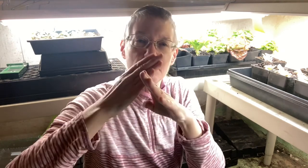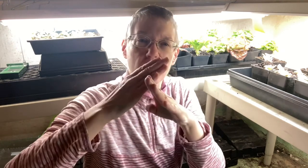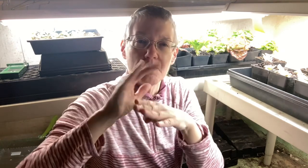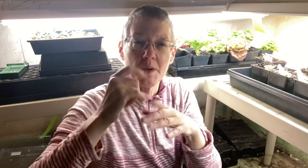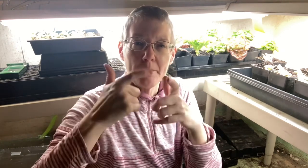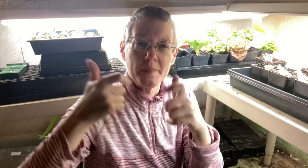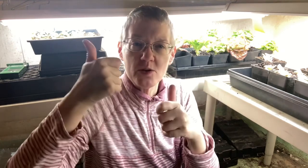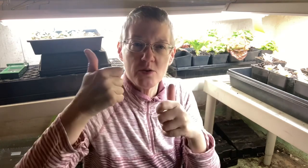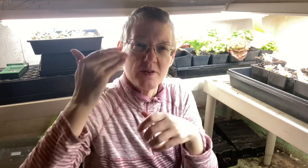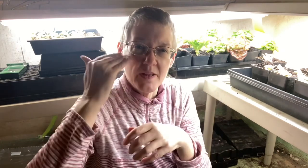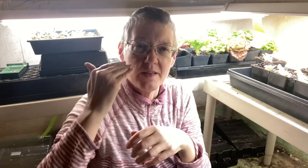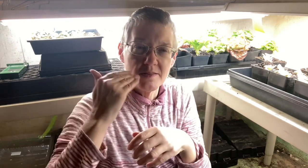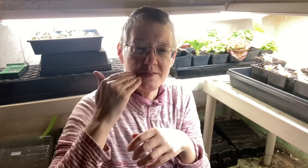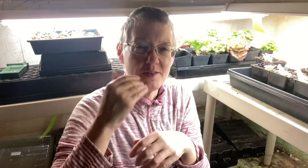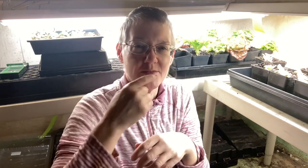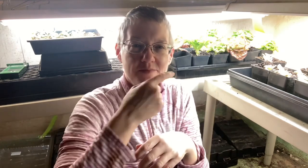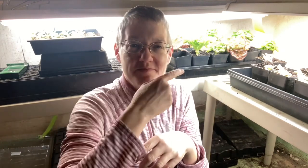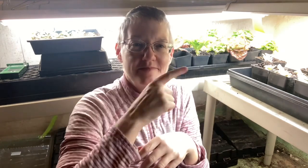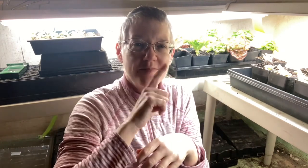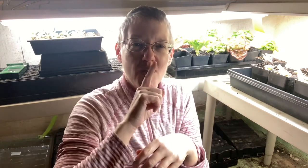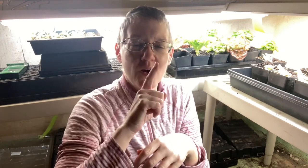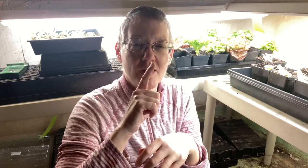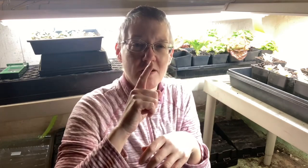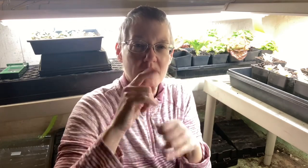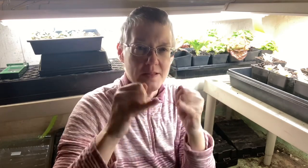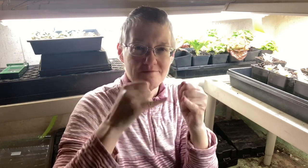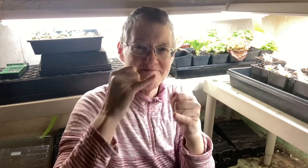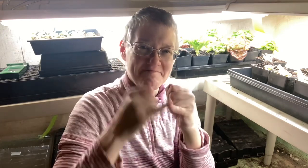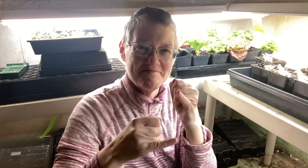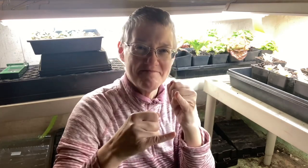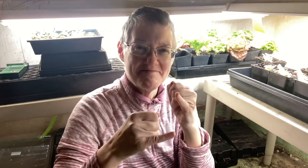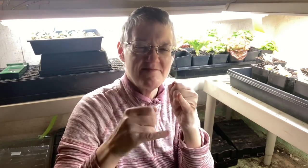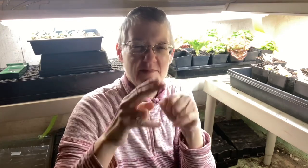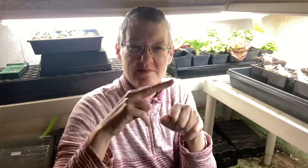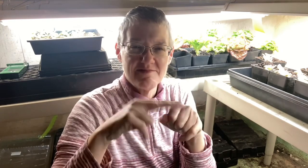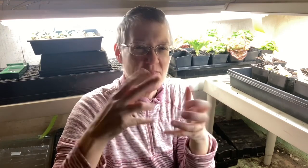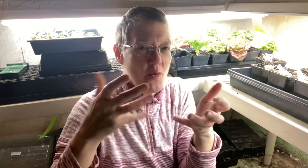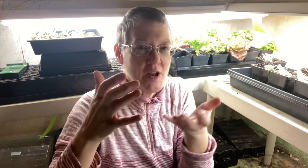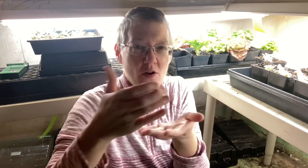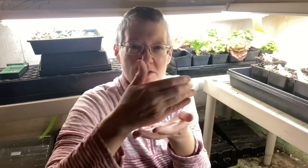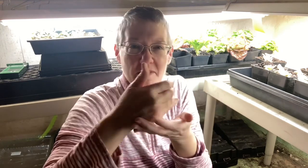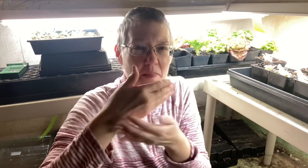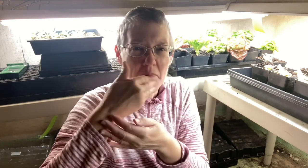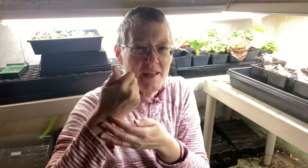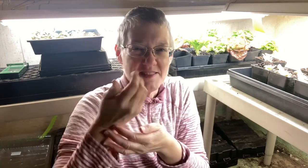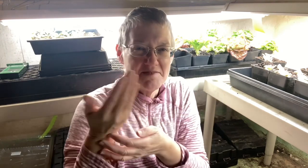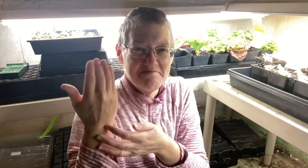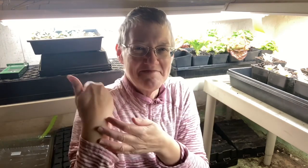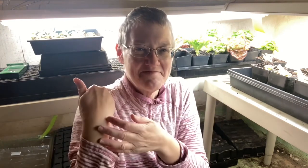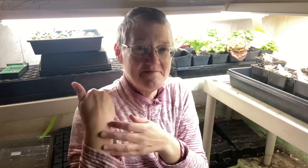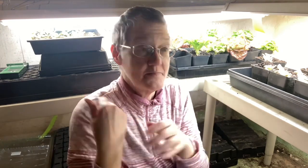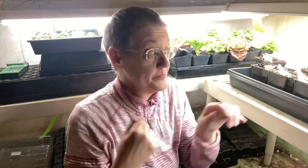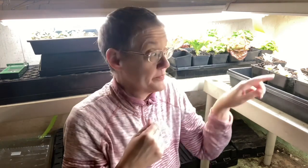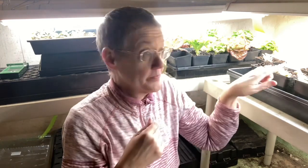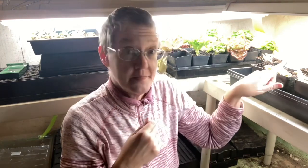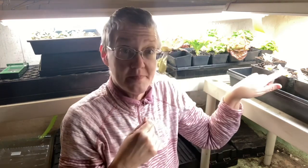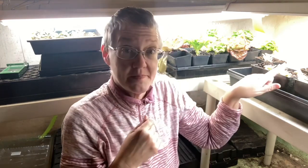Now these are my runts behind me. They were tiny because before I potted them up, they got shaded out by some bigger heads of